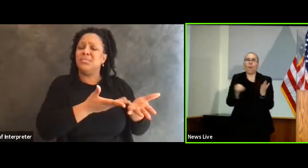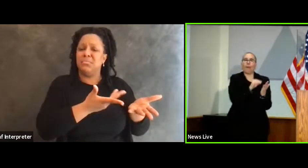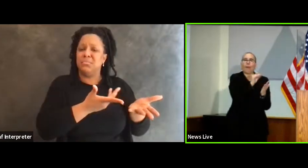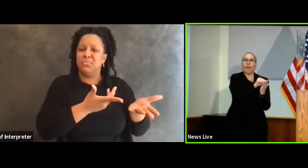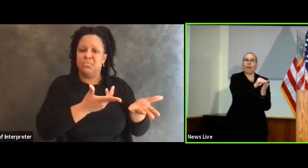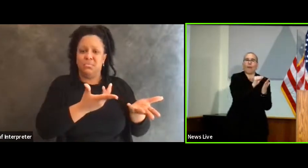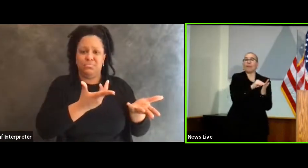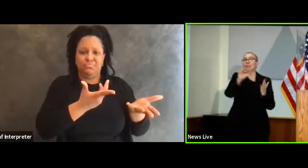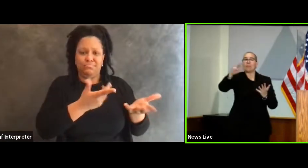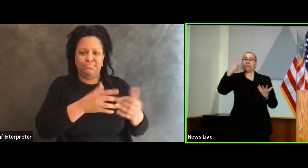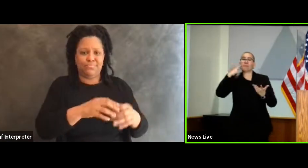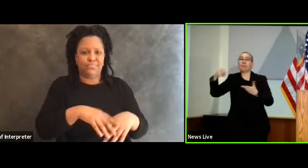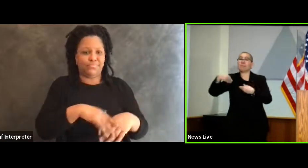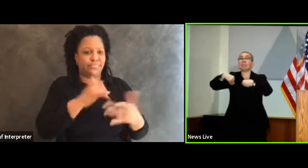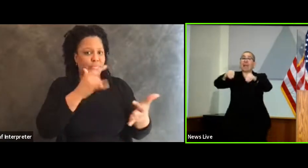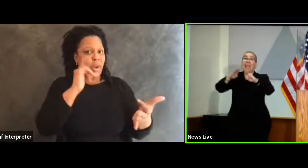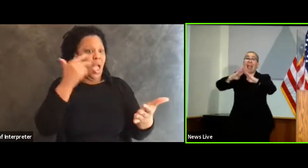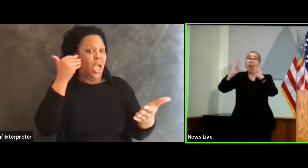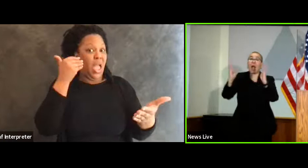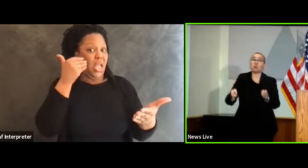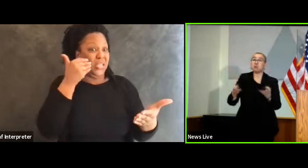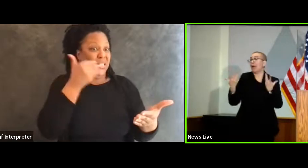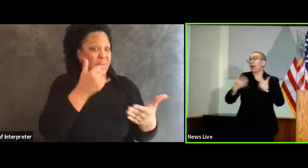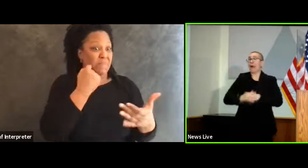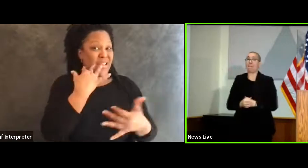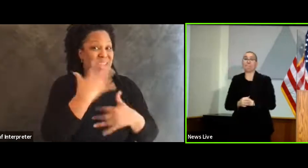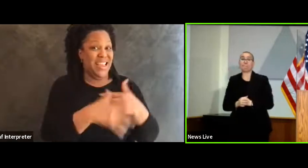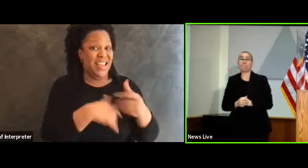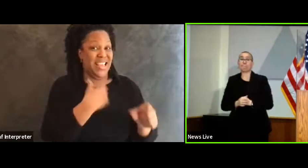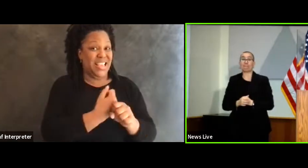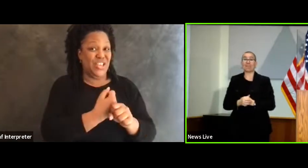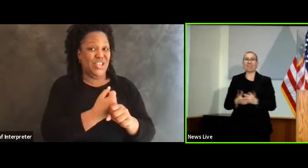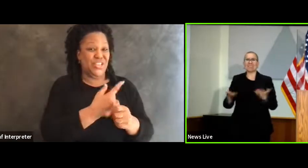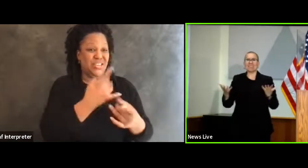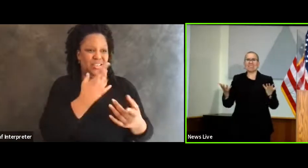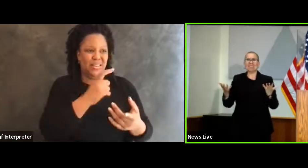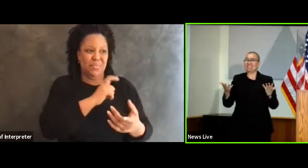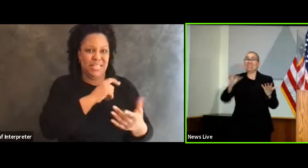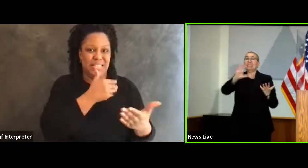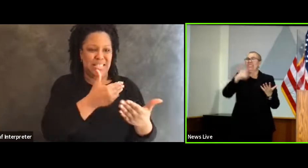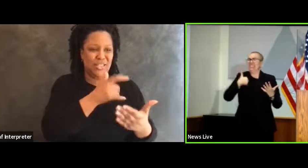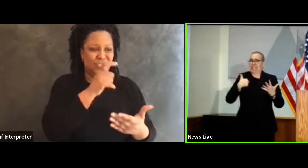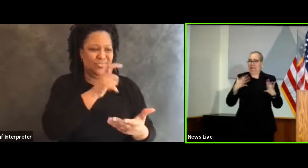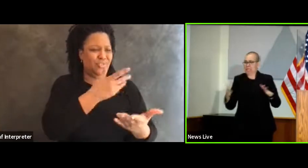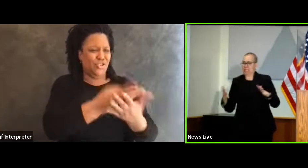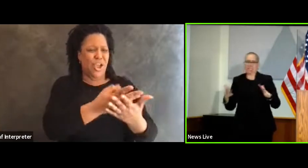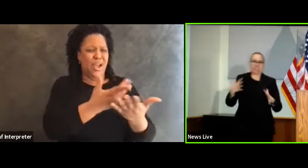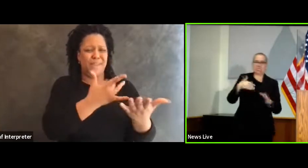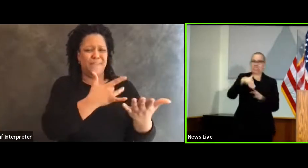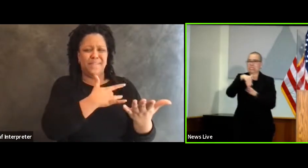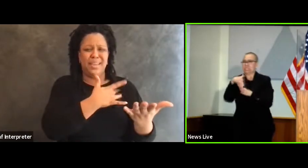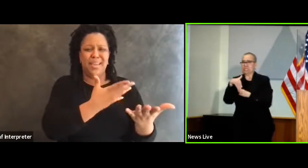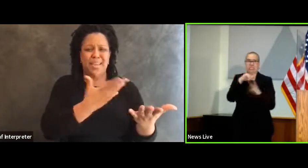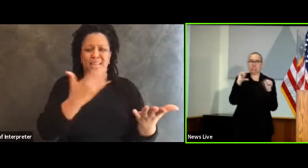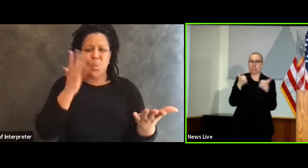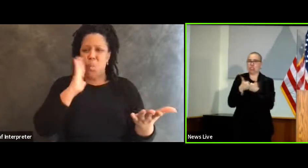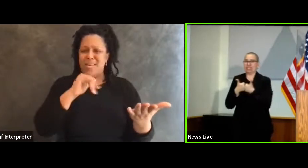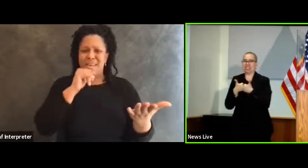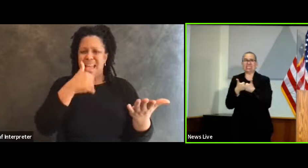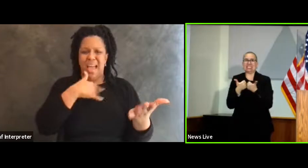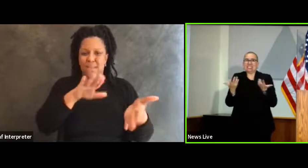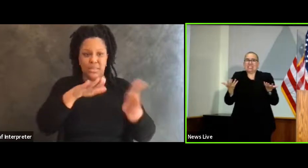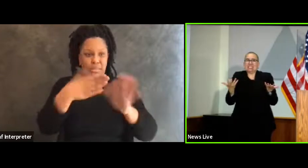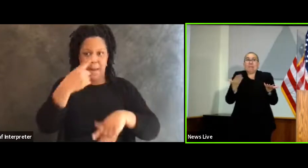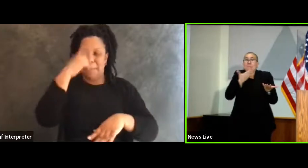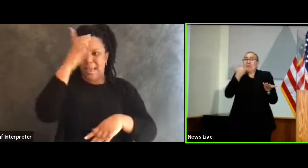man. I think that's important to understand. So my challenge to everyone here is if we're going to talk about the best ways to do this, let's put it all on the